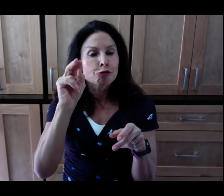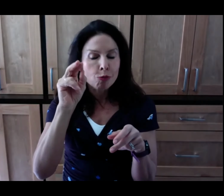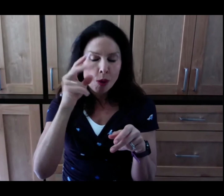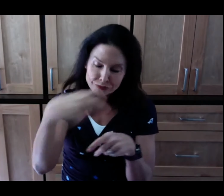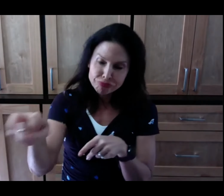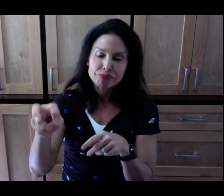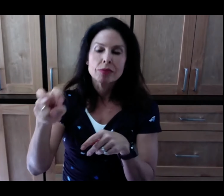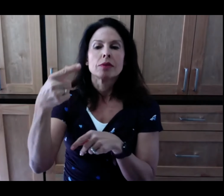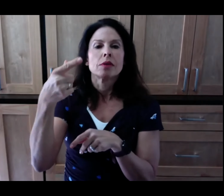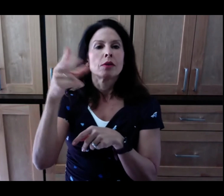really, really awesome.